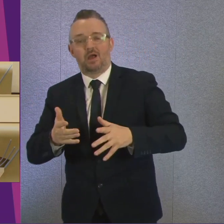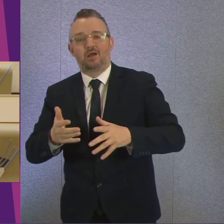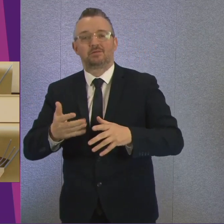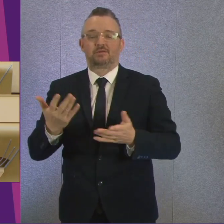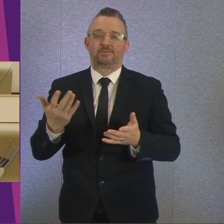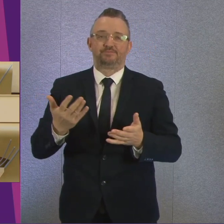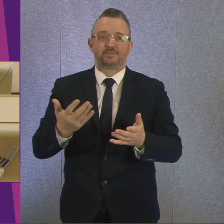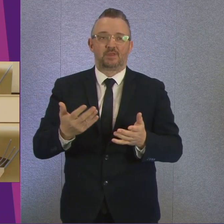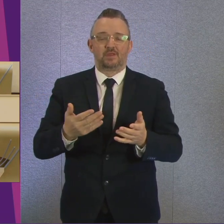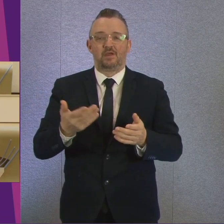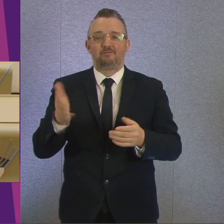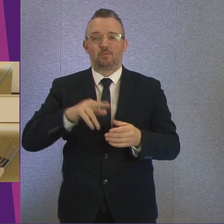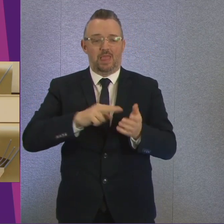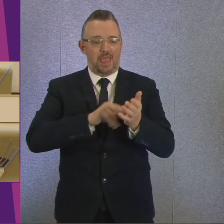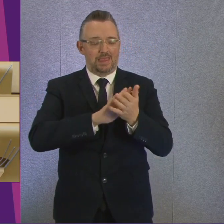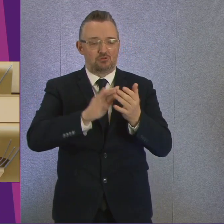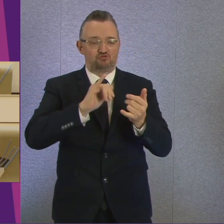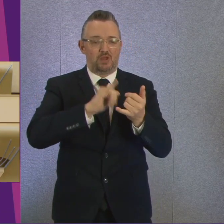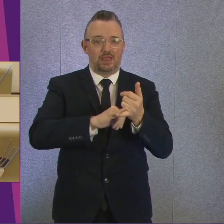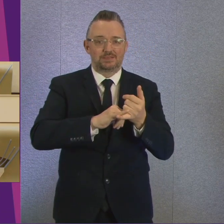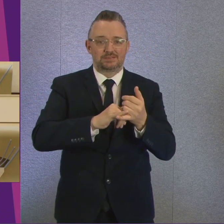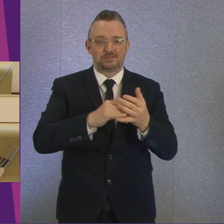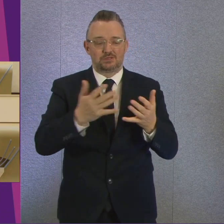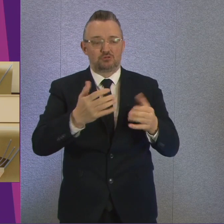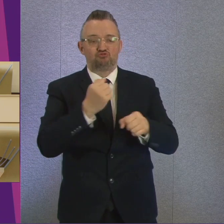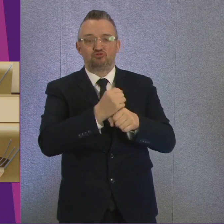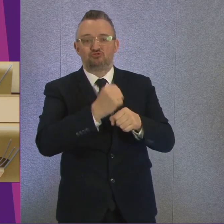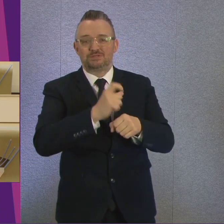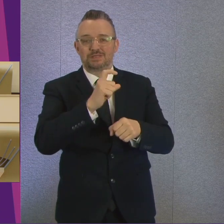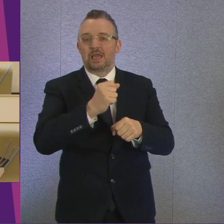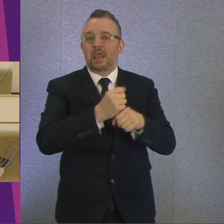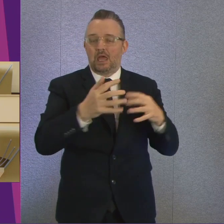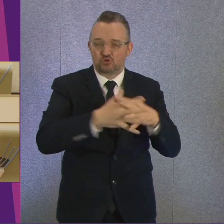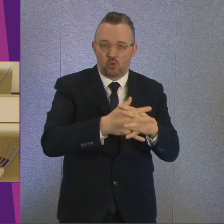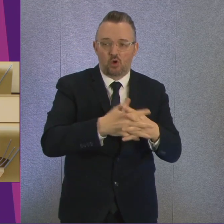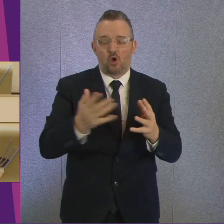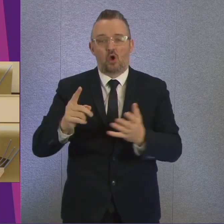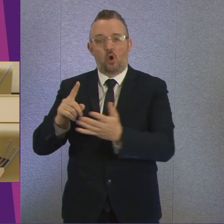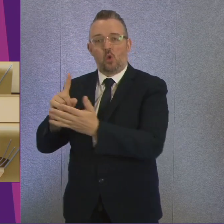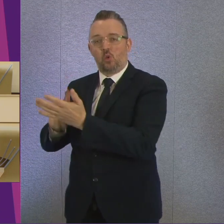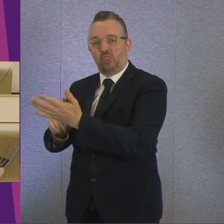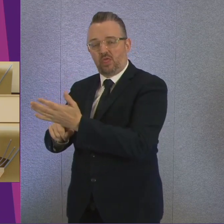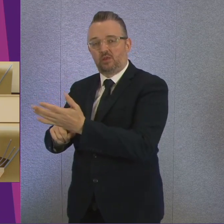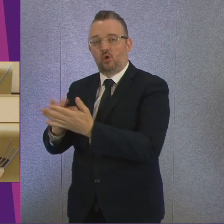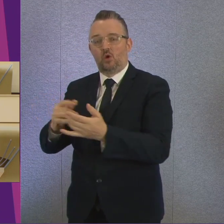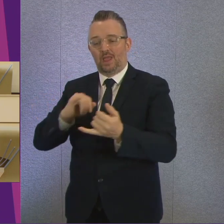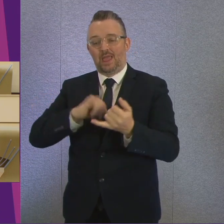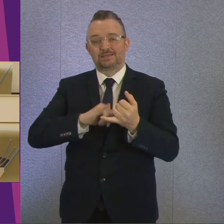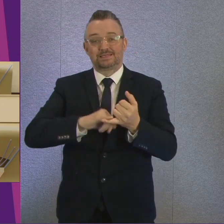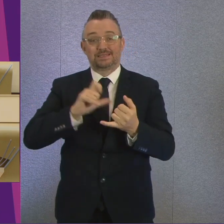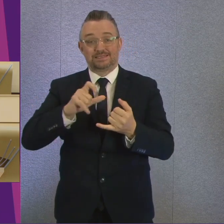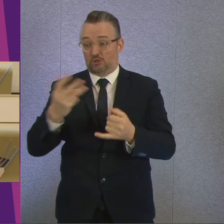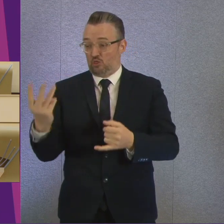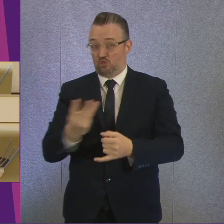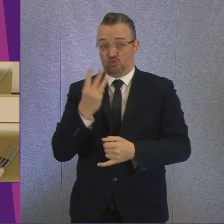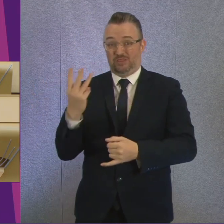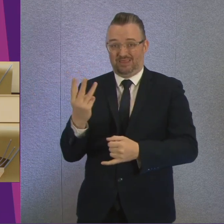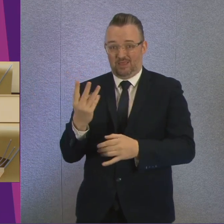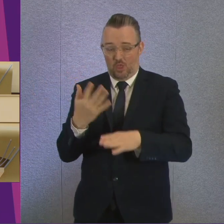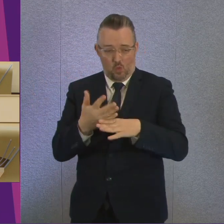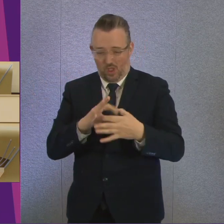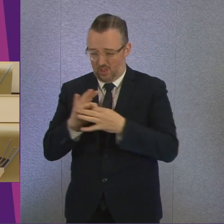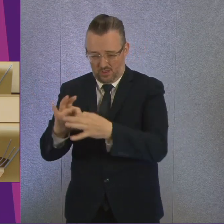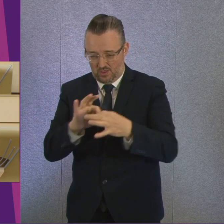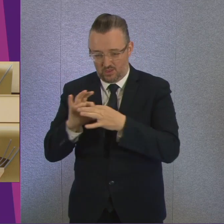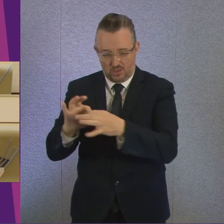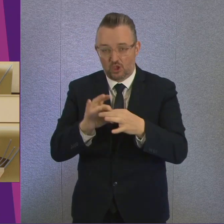NES and NHS Greater Glasgow and Clyde, NHS Lothian and the SSSC portal are working through at pace in